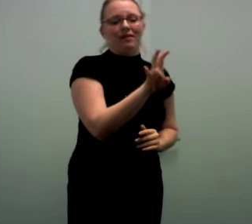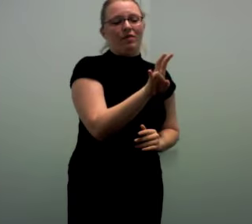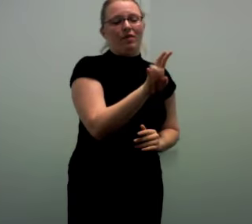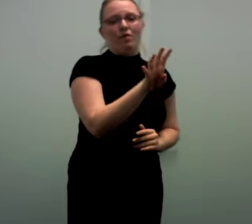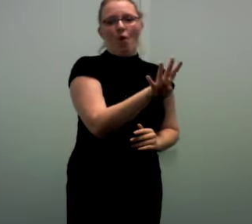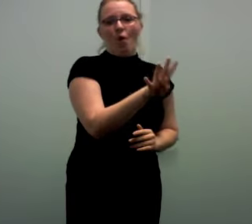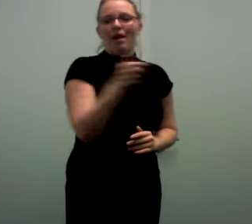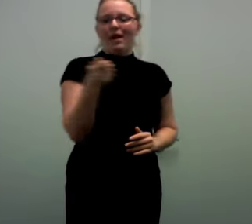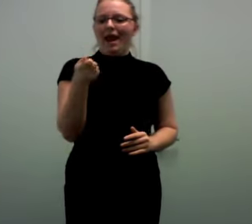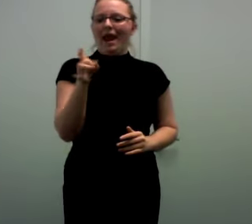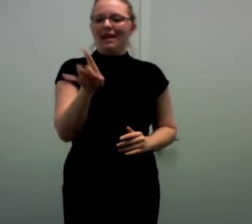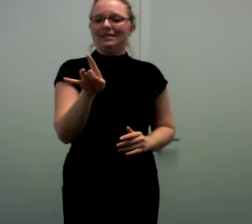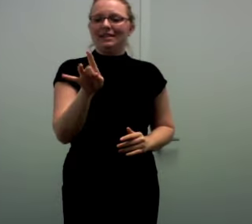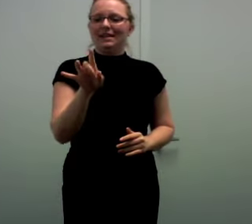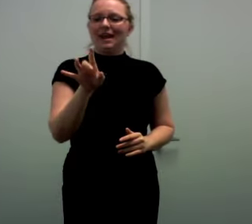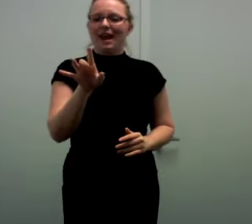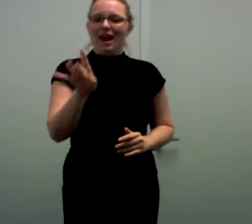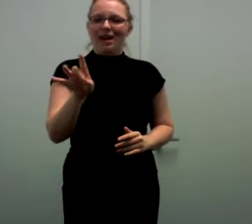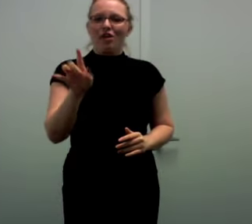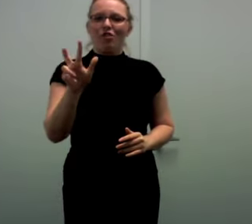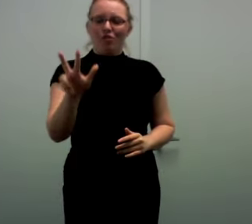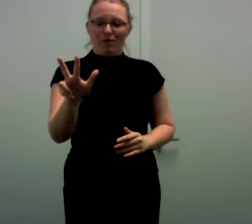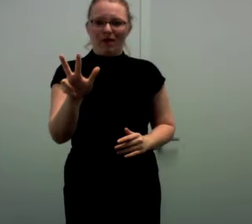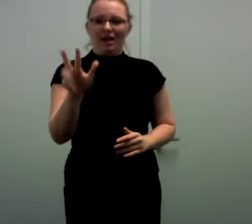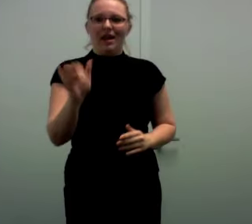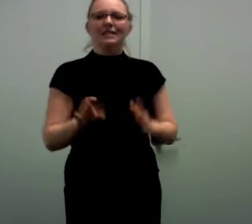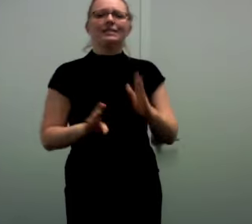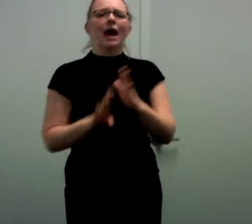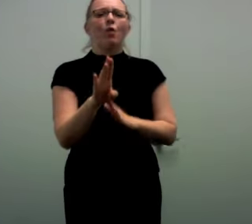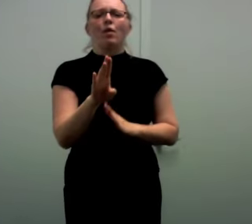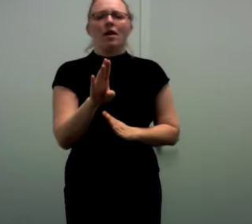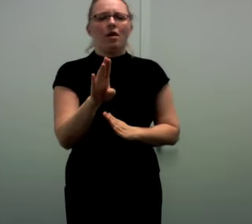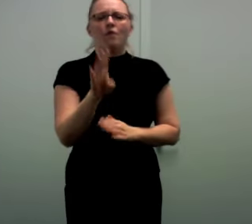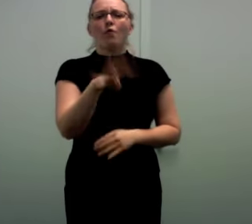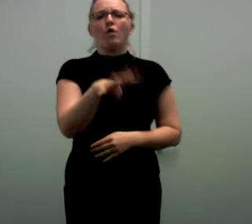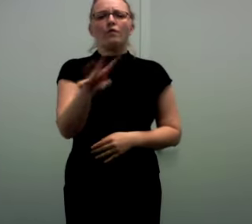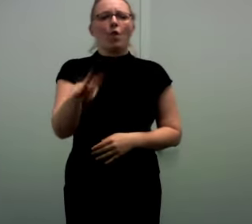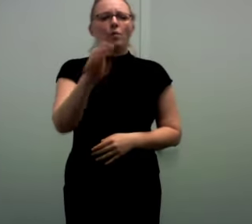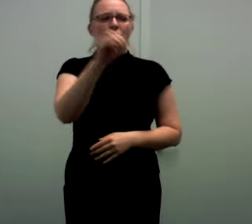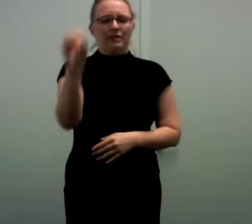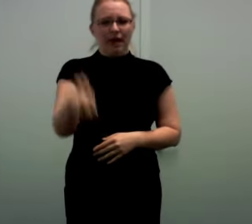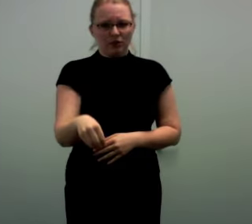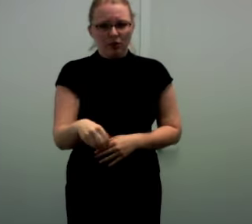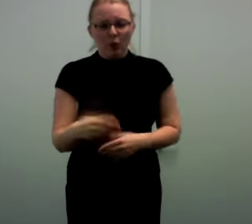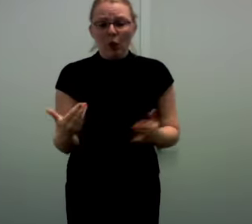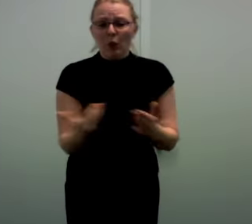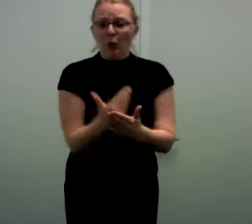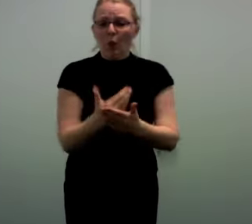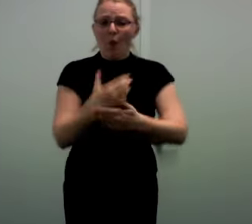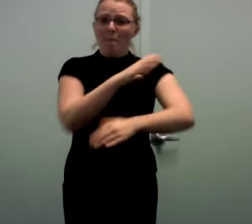it skyrocketed up 34%. There were new power sources developed during this